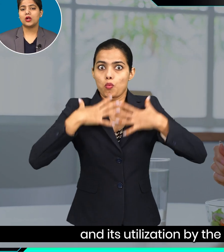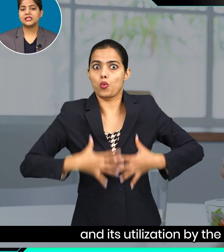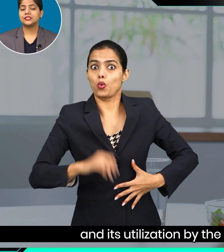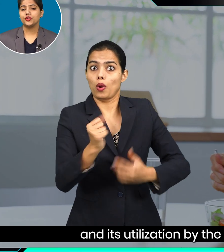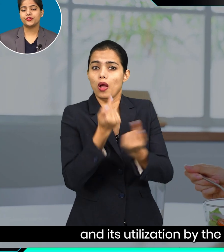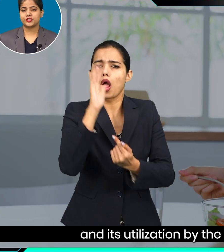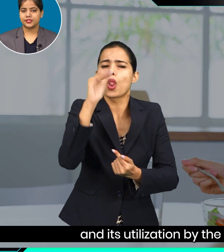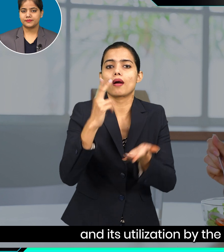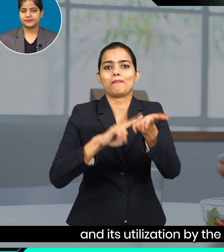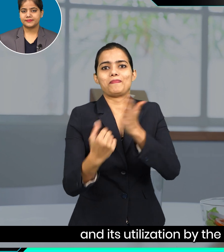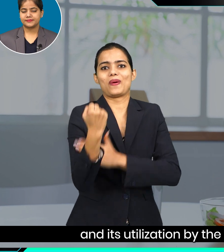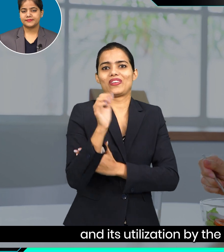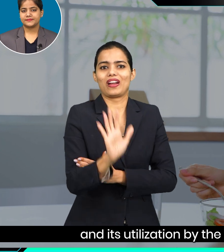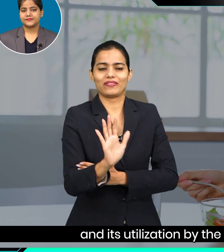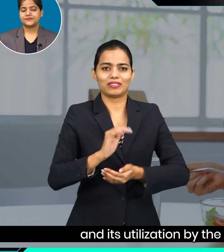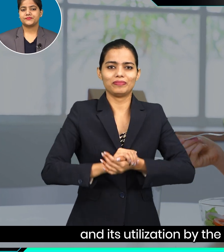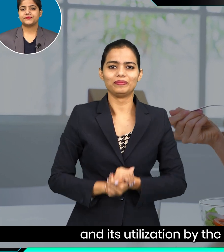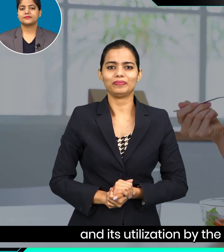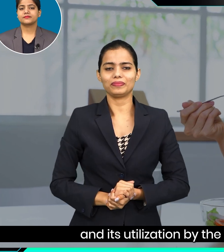is called as nutrition.